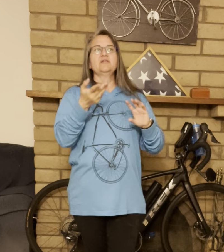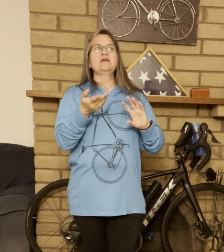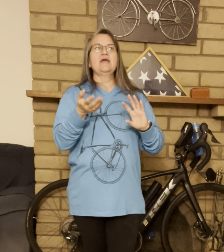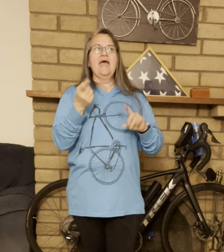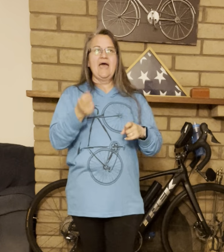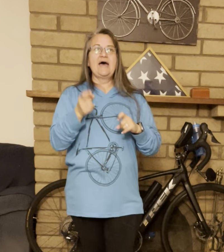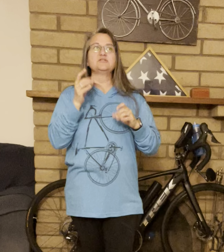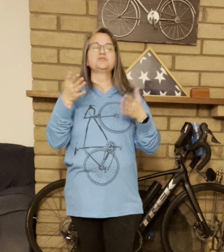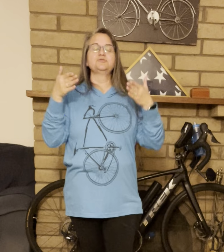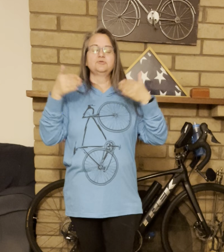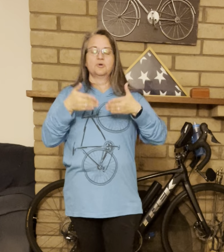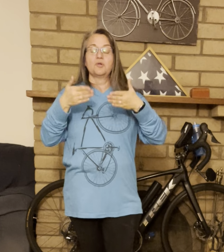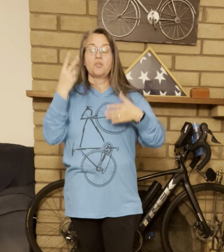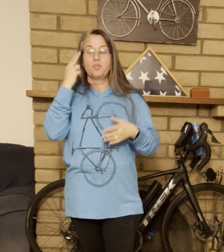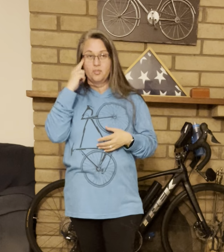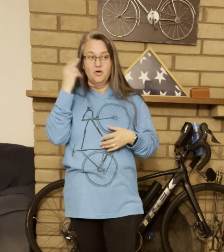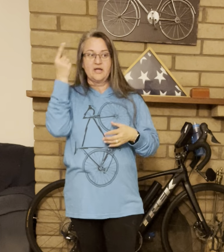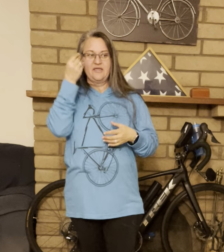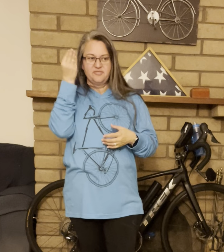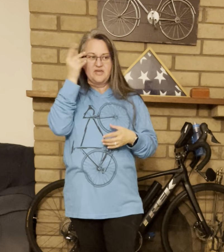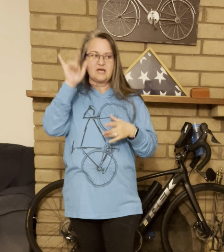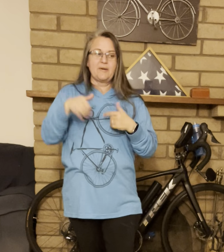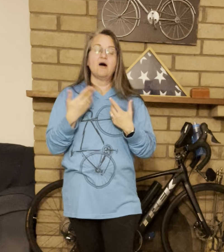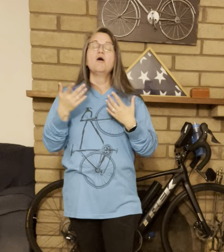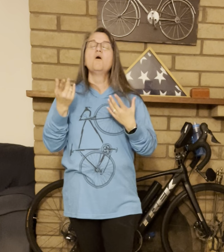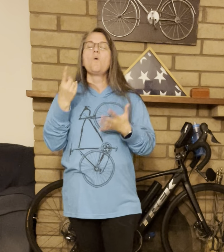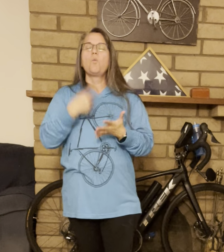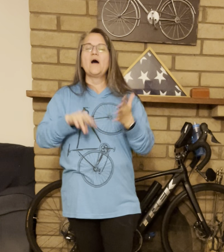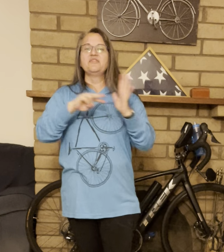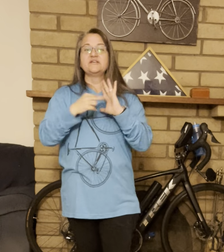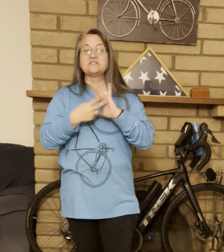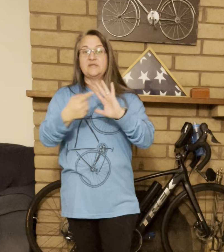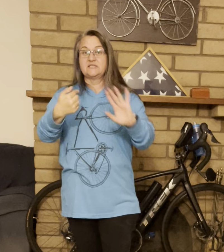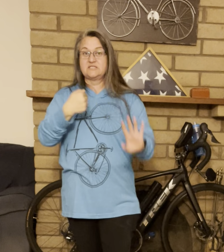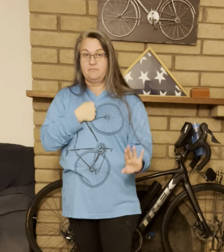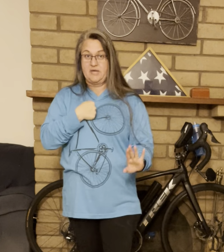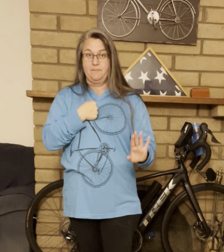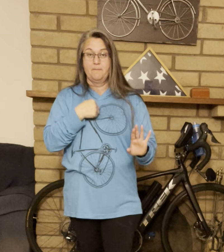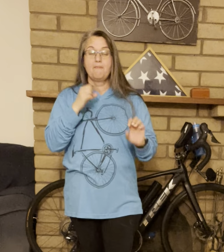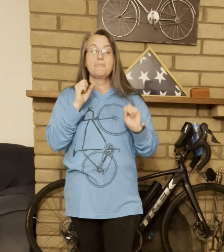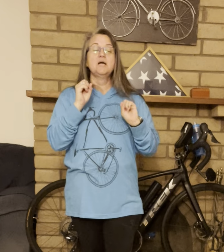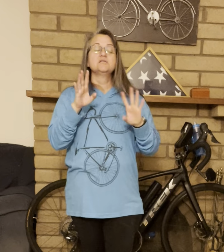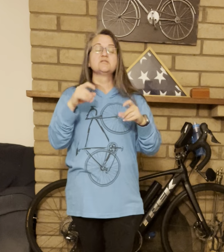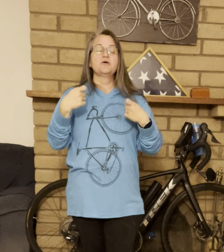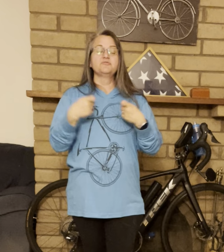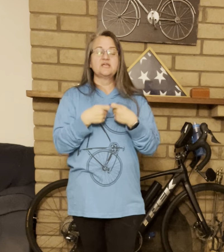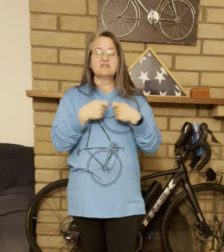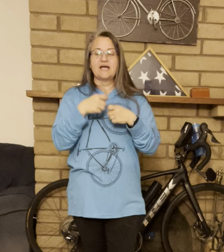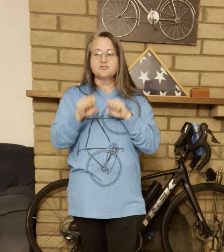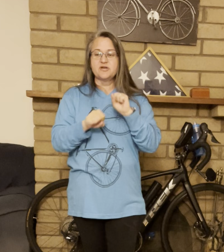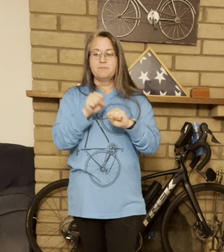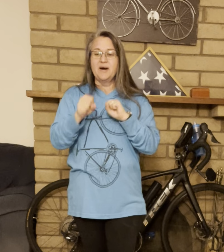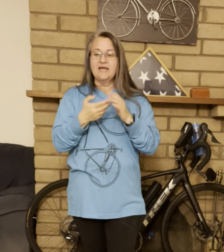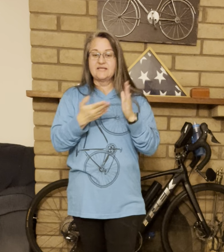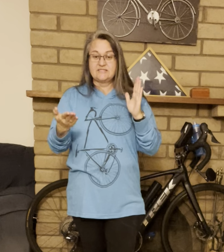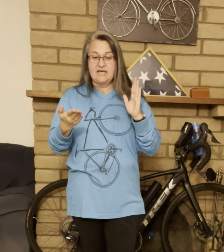really had to look and think about what this means to me. So the electric bike is